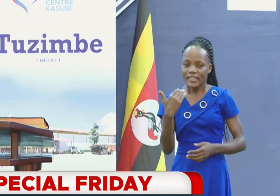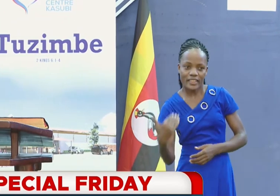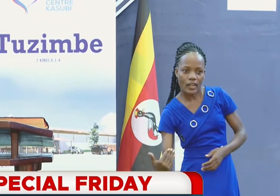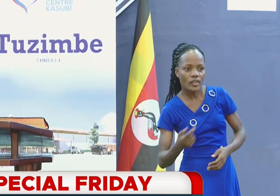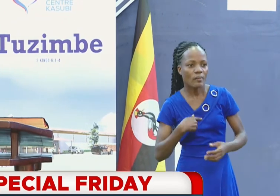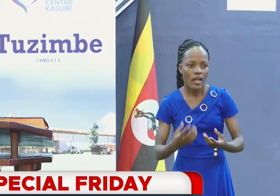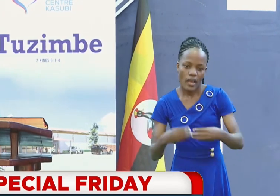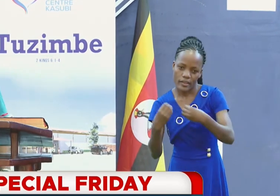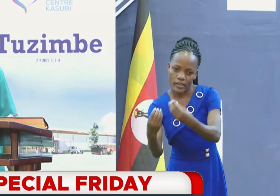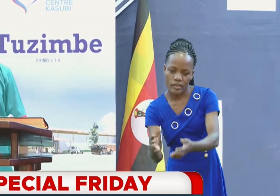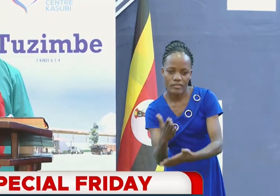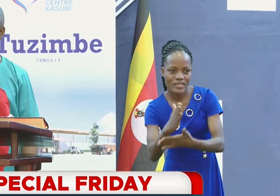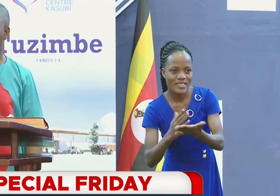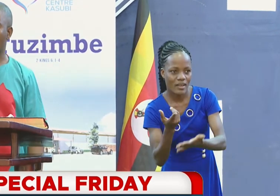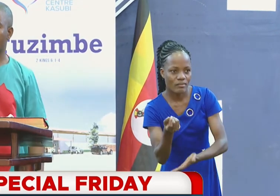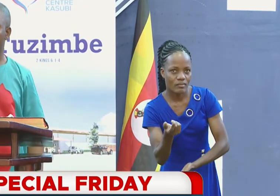gave a child the money.